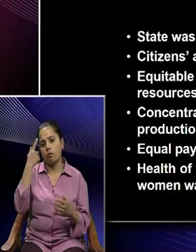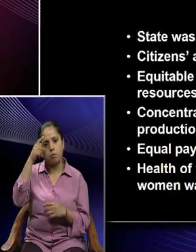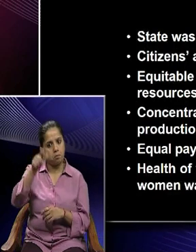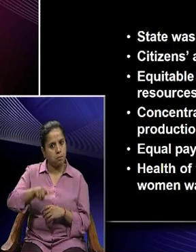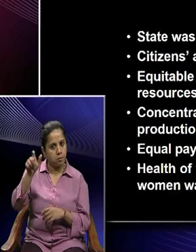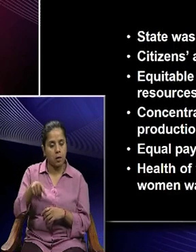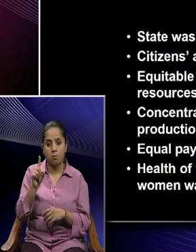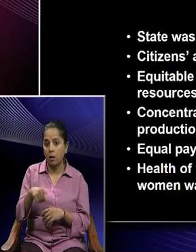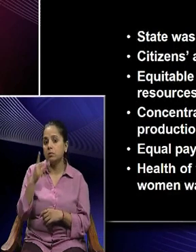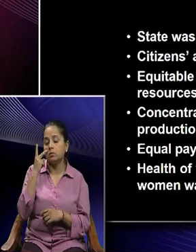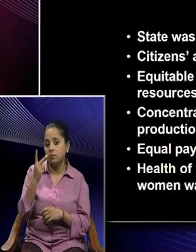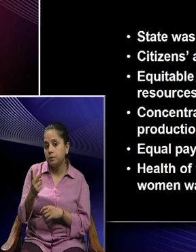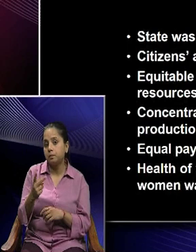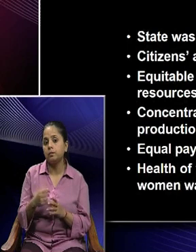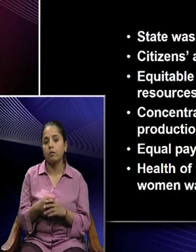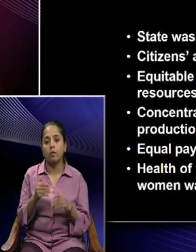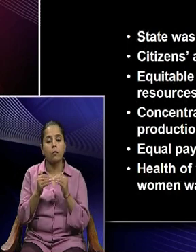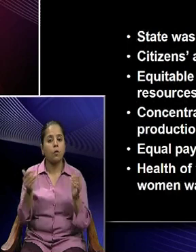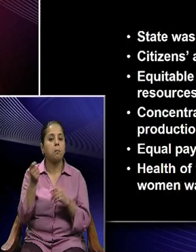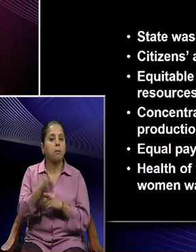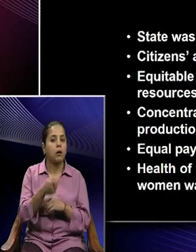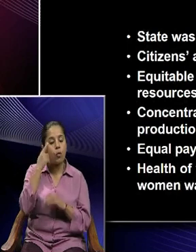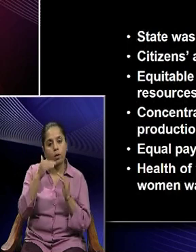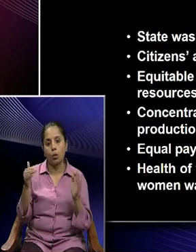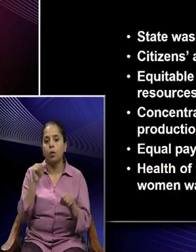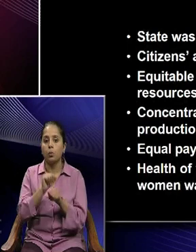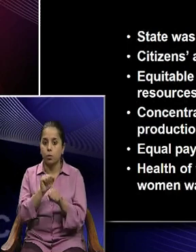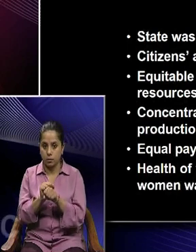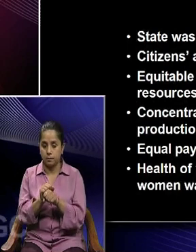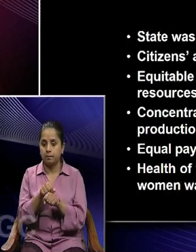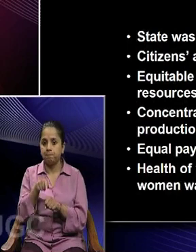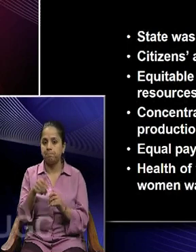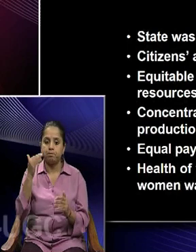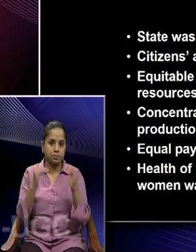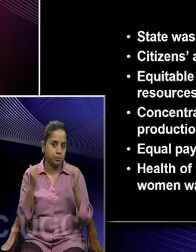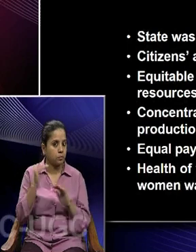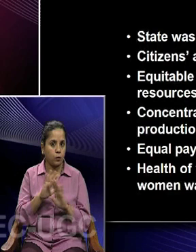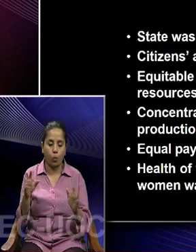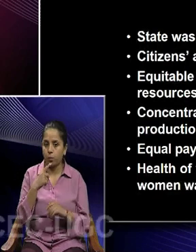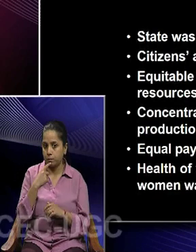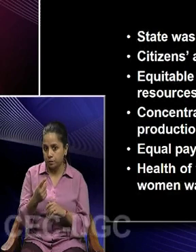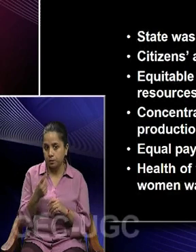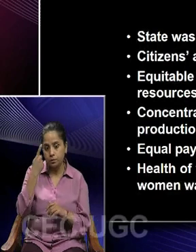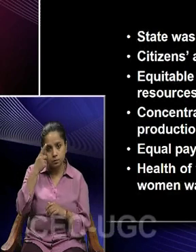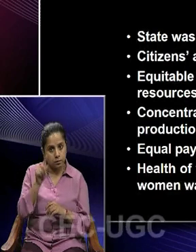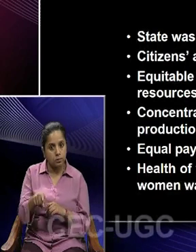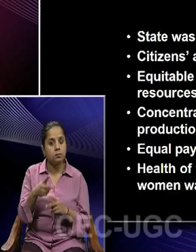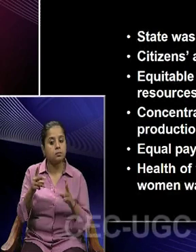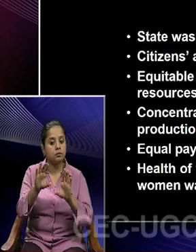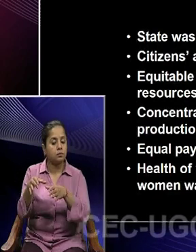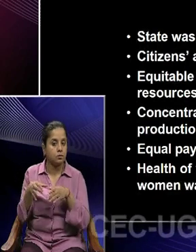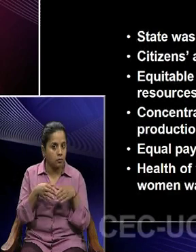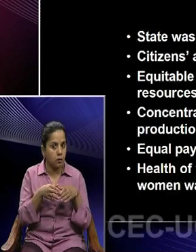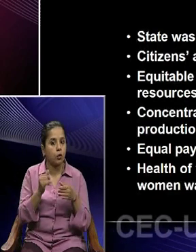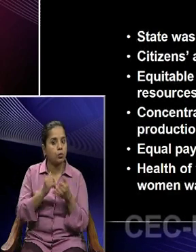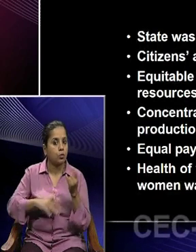also has to see that how the equal pay for equal work. So, there is no distinction between the various sections of the